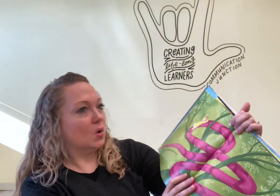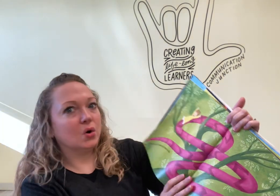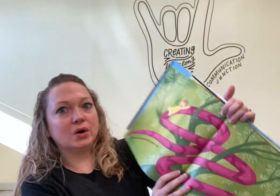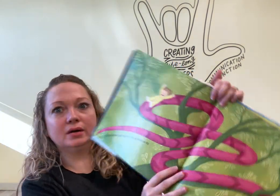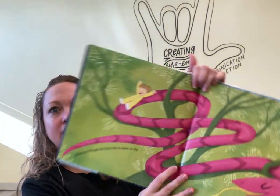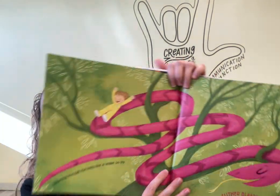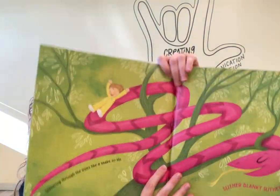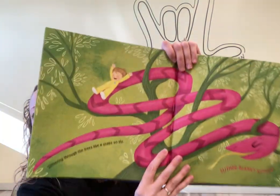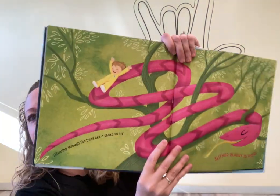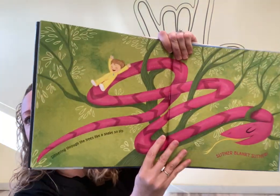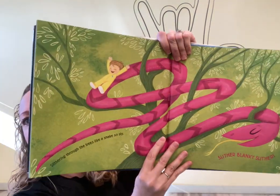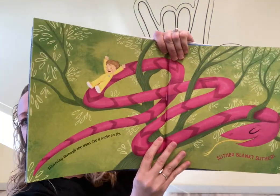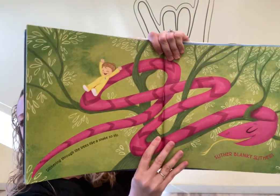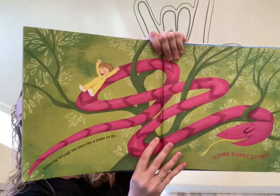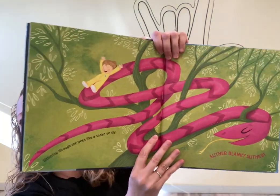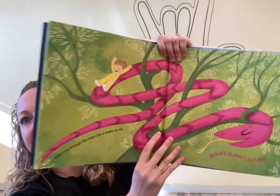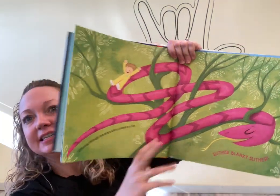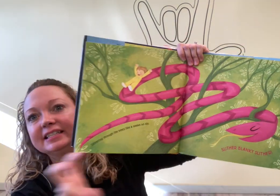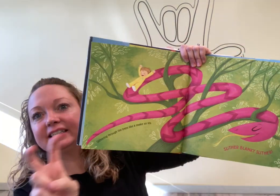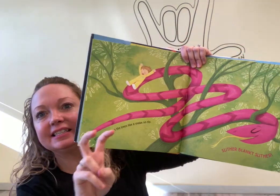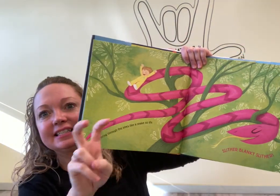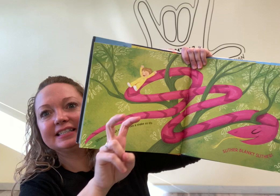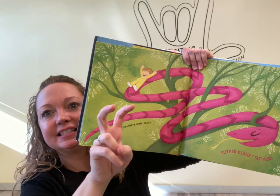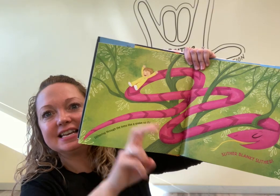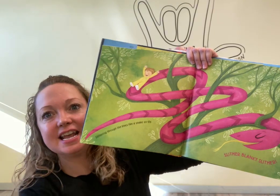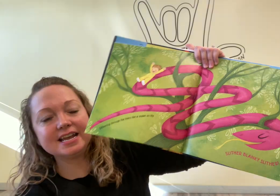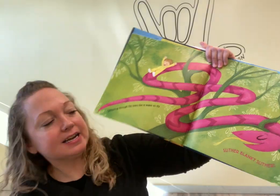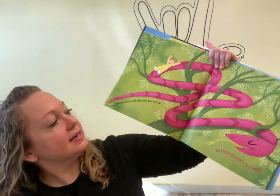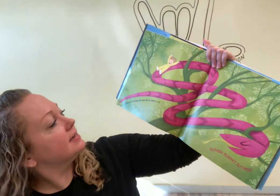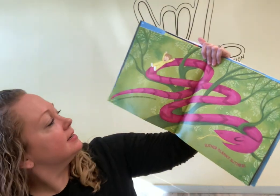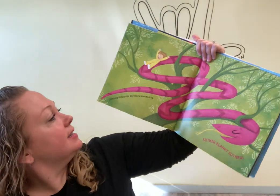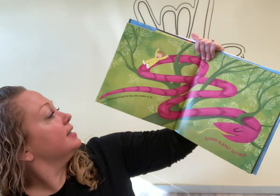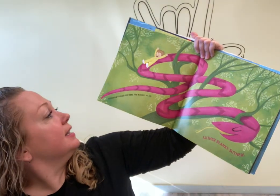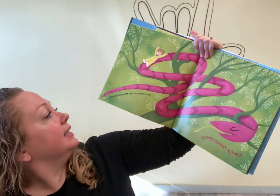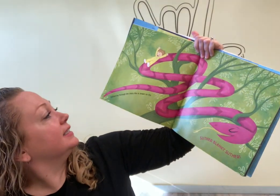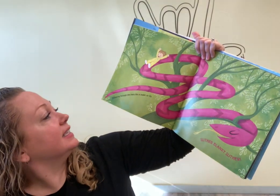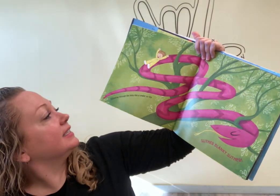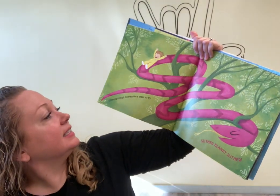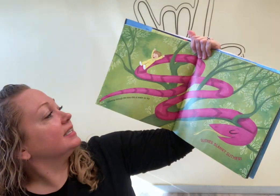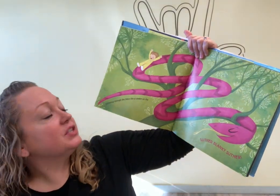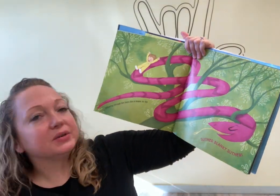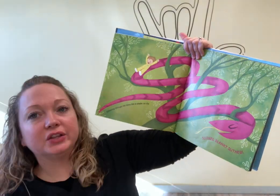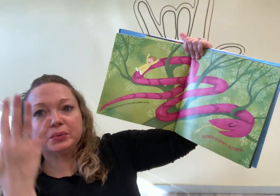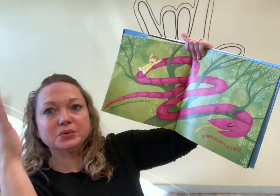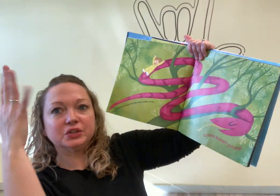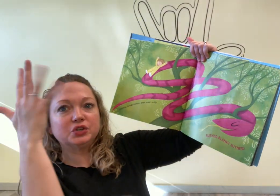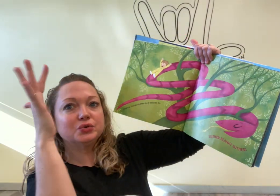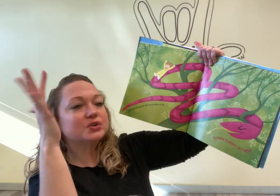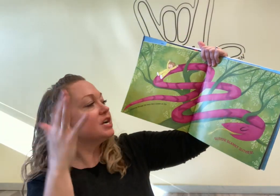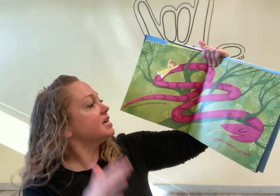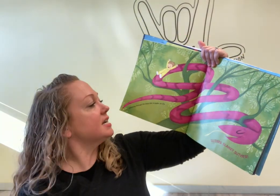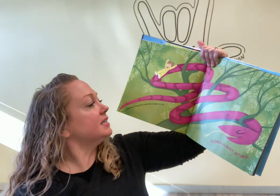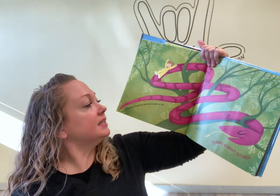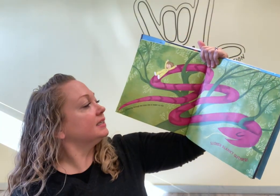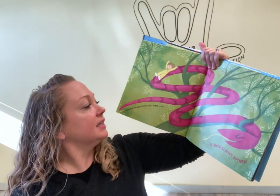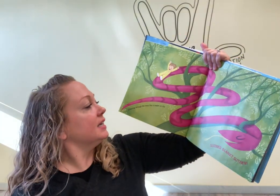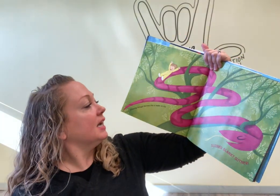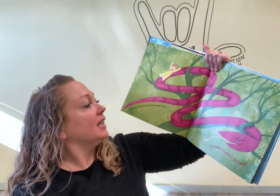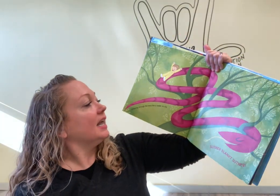Oh, it's a pink snake. And it says slithering through the trees like